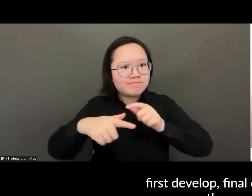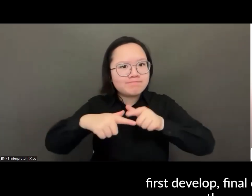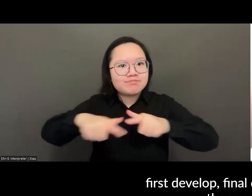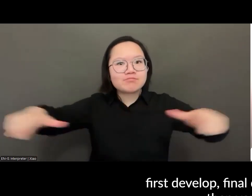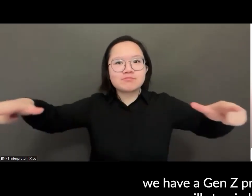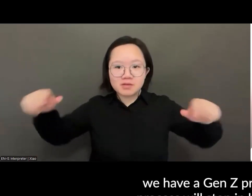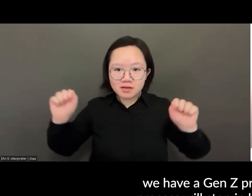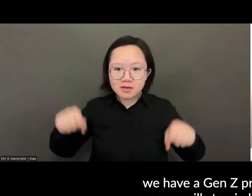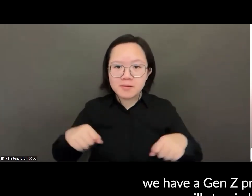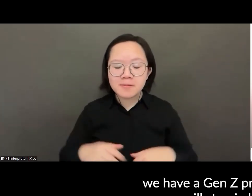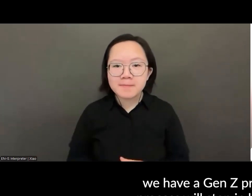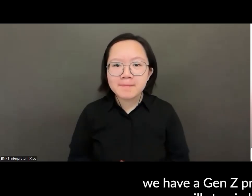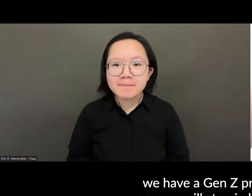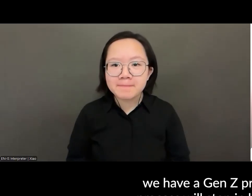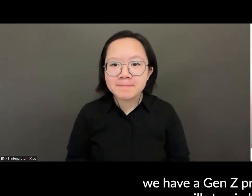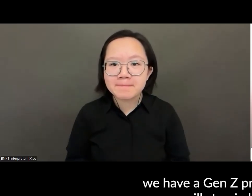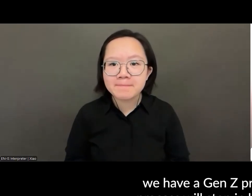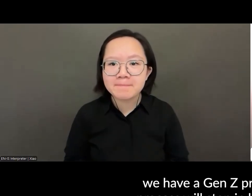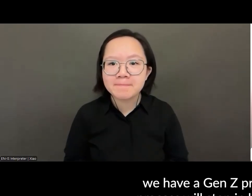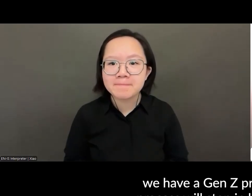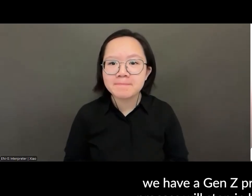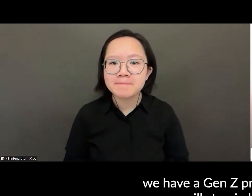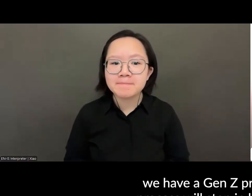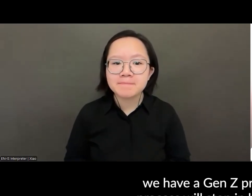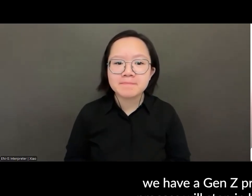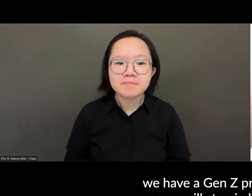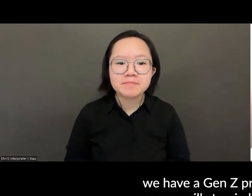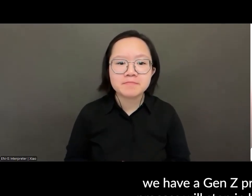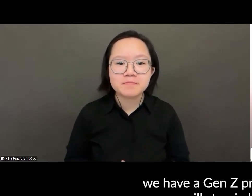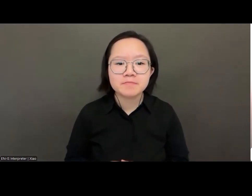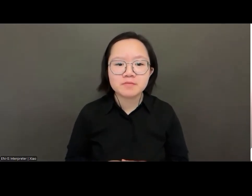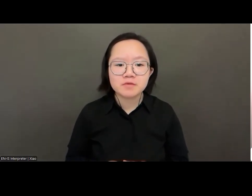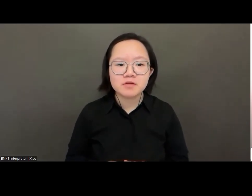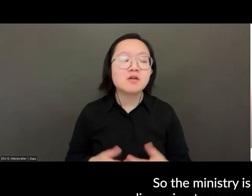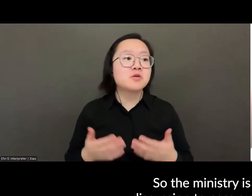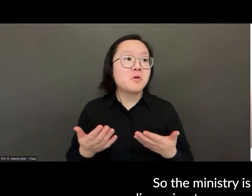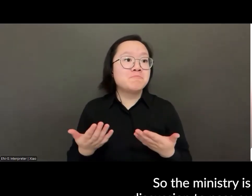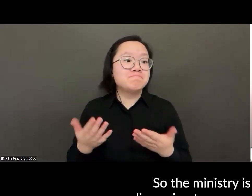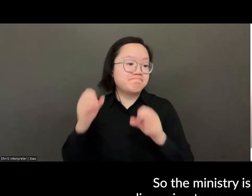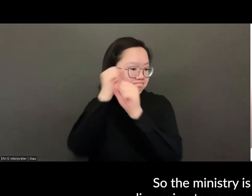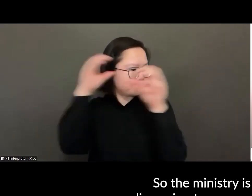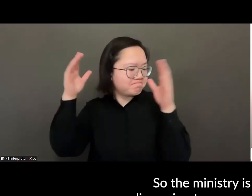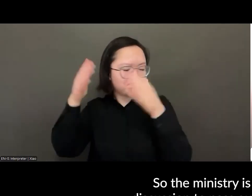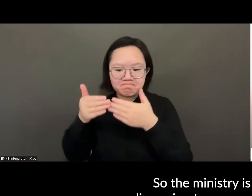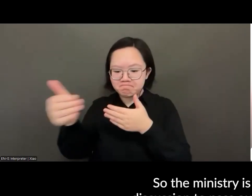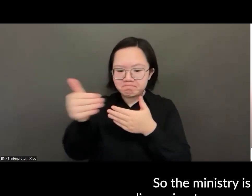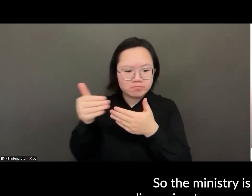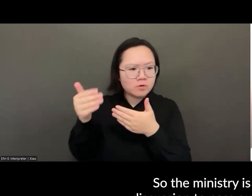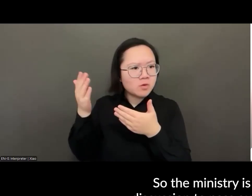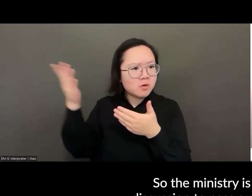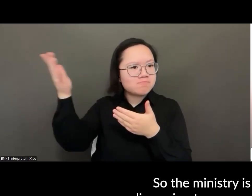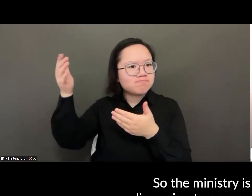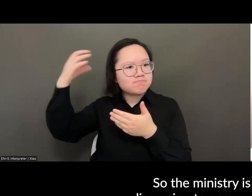developed. Then, we have a Genji protest, and then the process was stopped in between some time. So the ministry is now